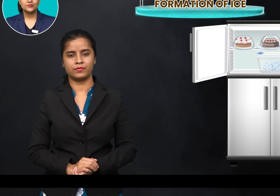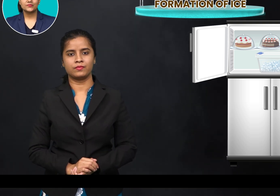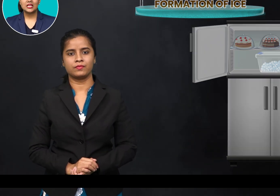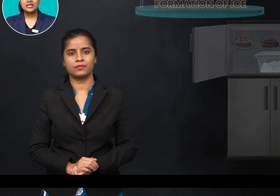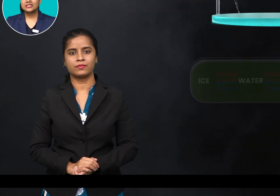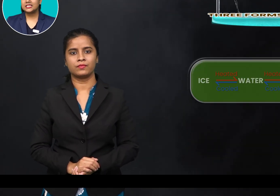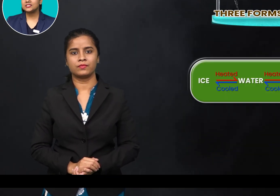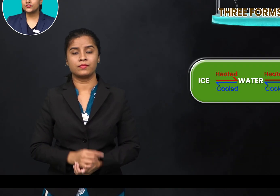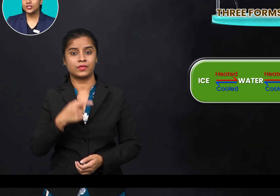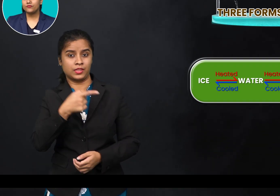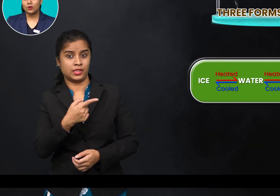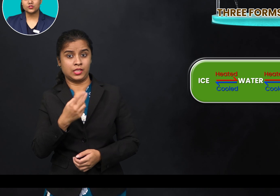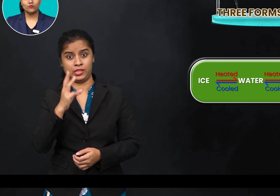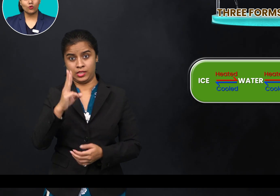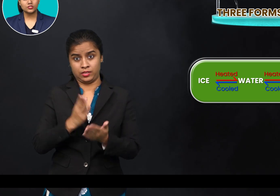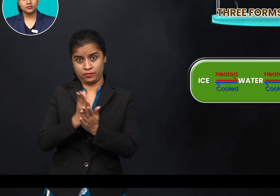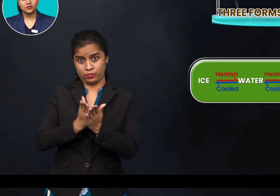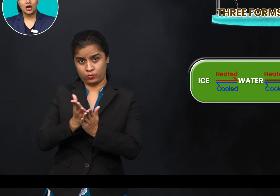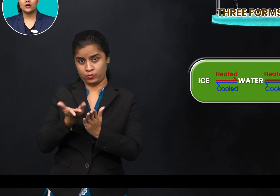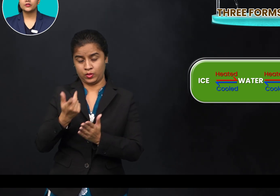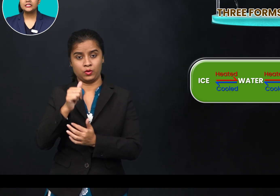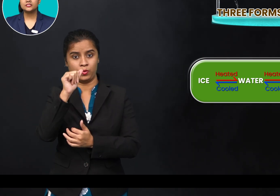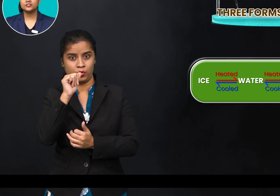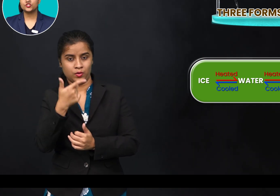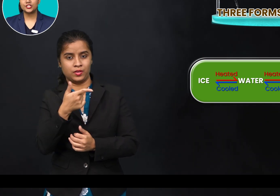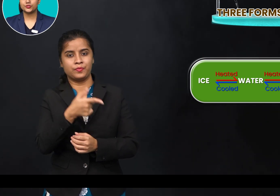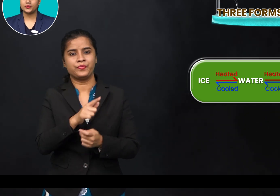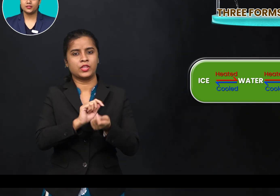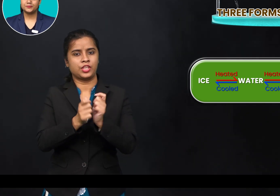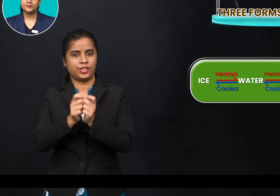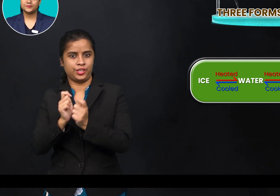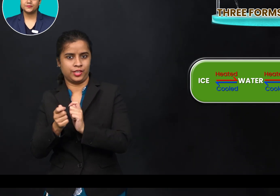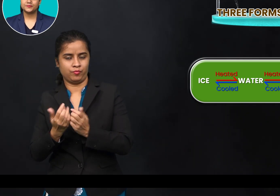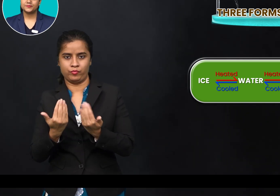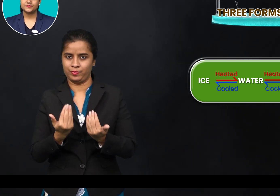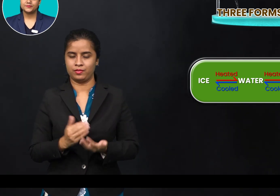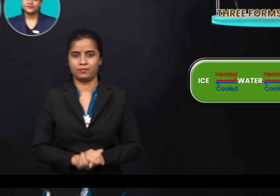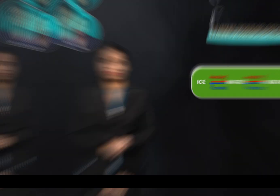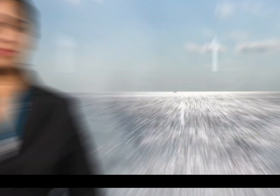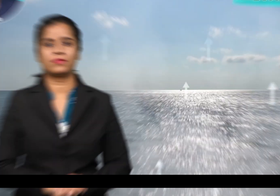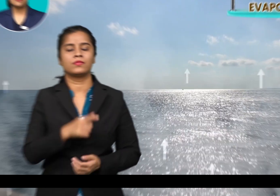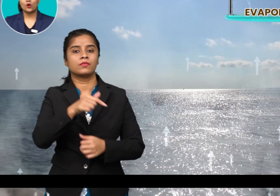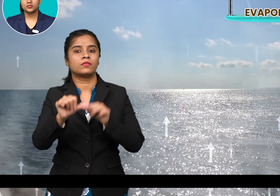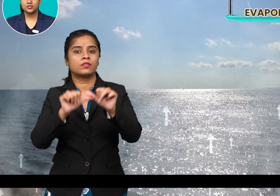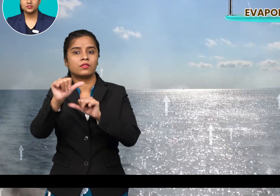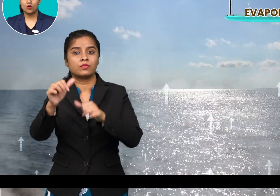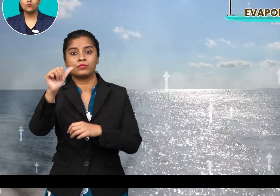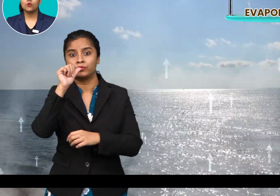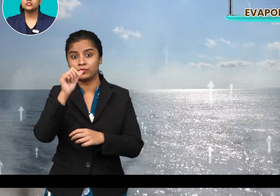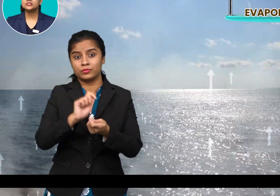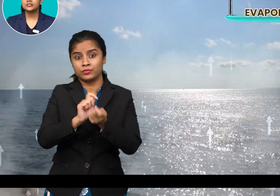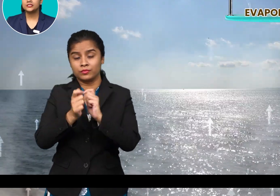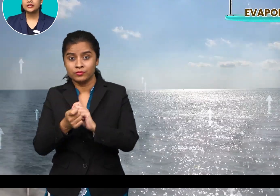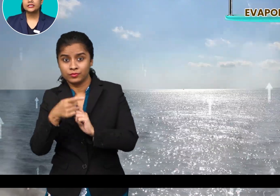So, these three forms of water are interchangeable. The process